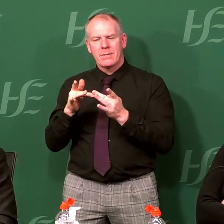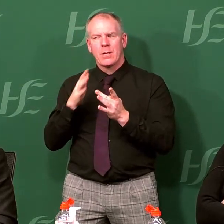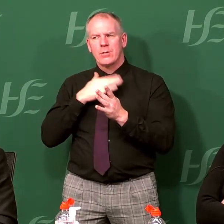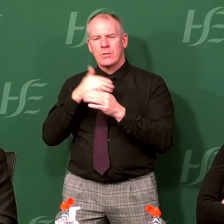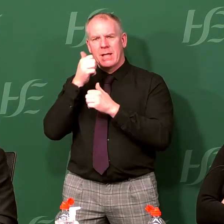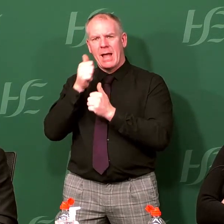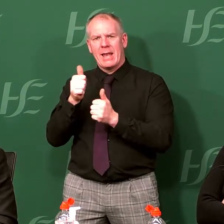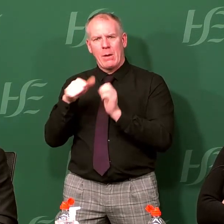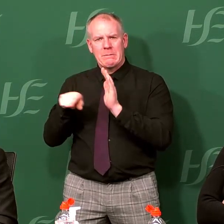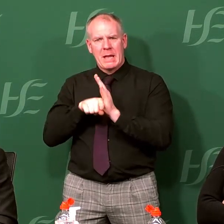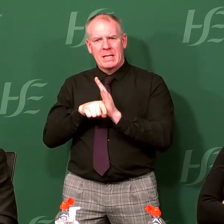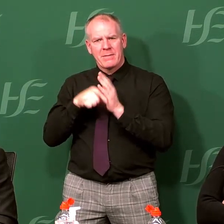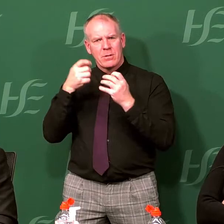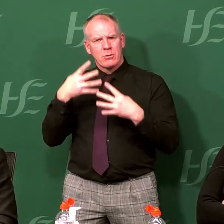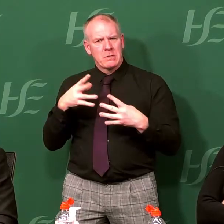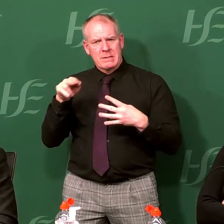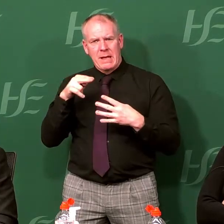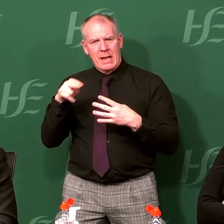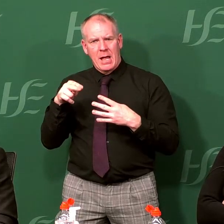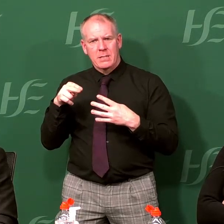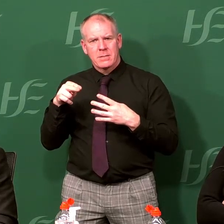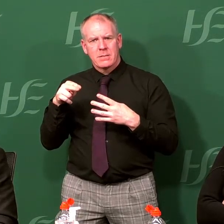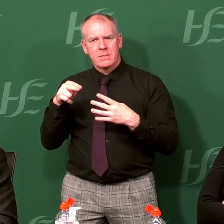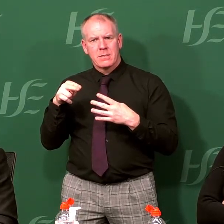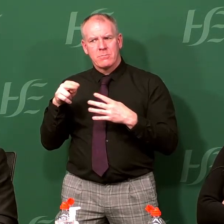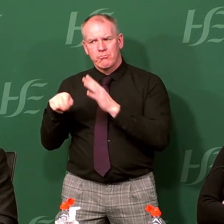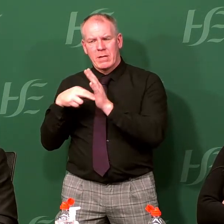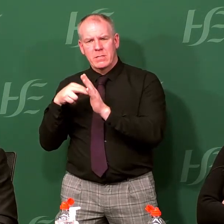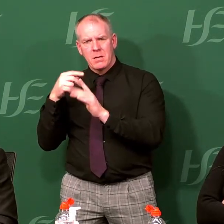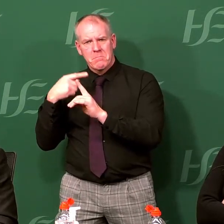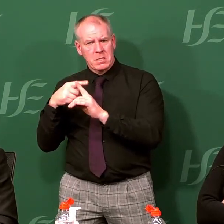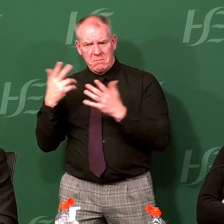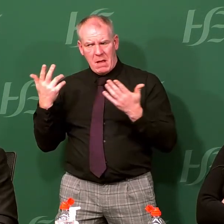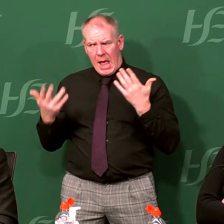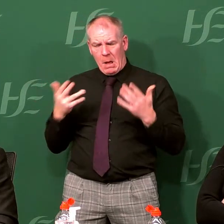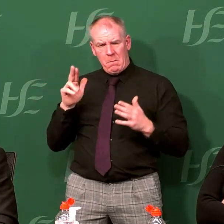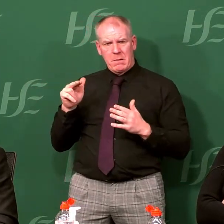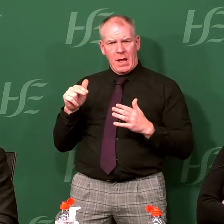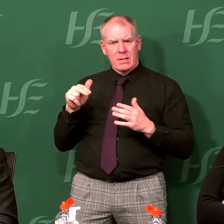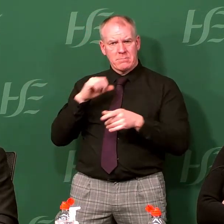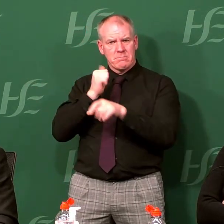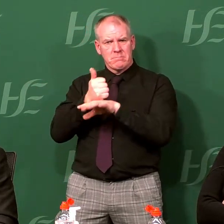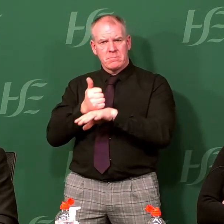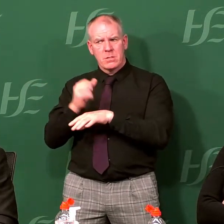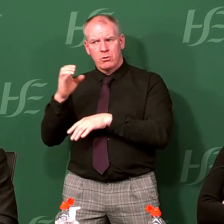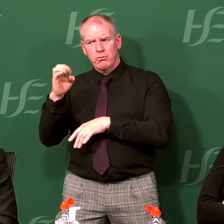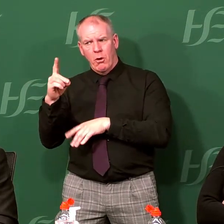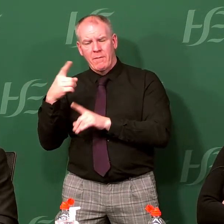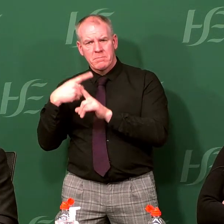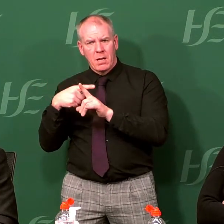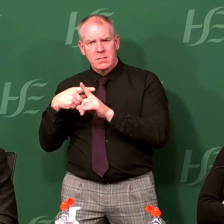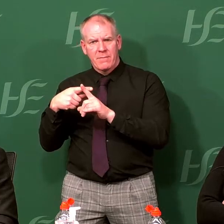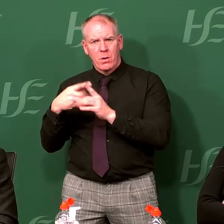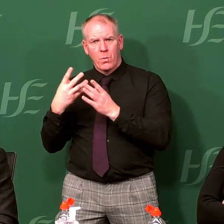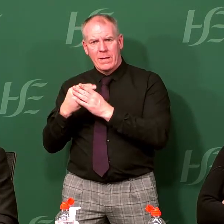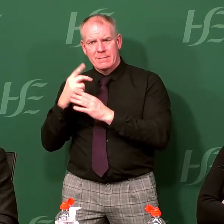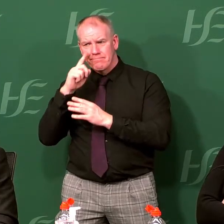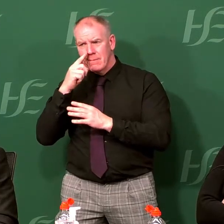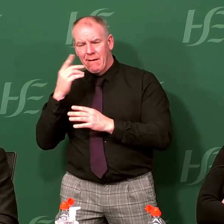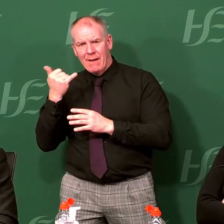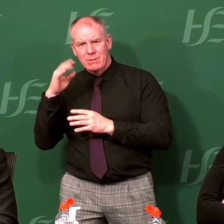them register negative results for some reason. Is there any way for them to register their COVID positive status, and will this be a